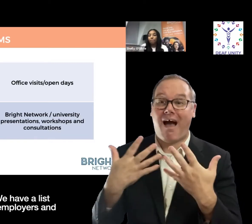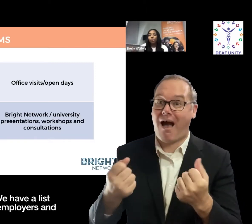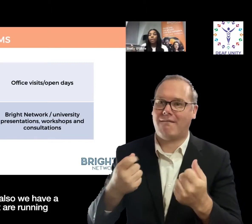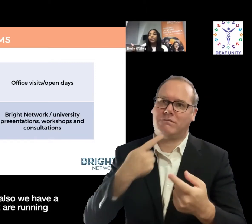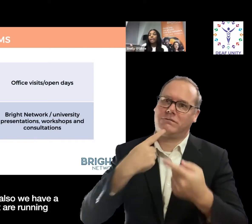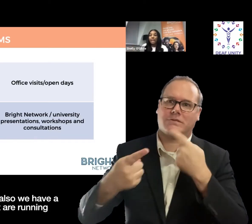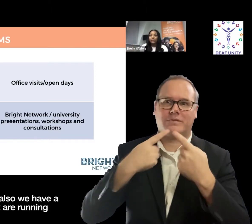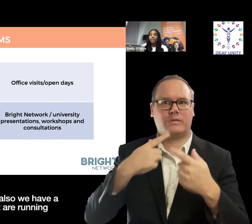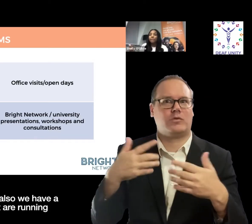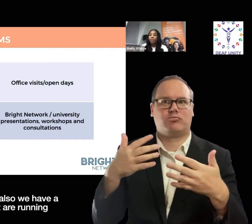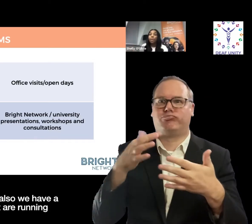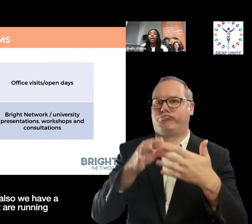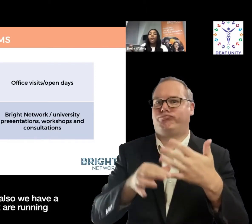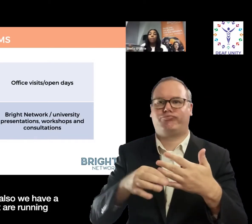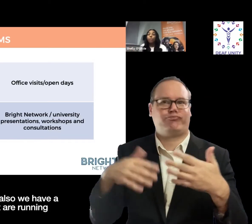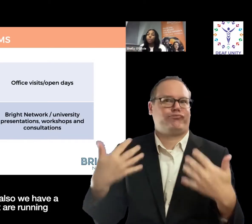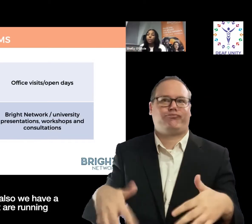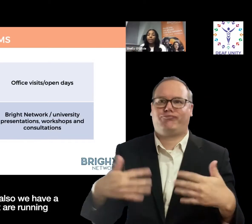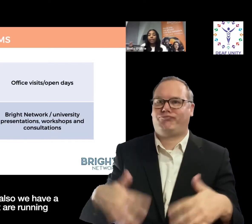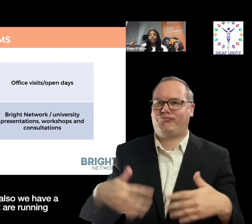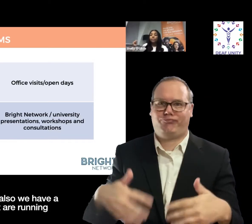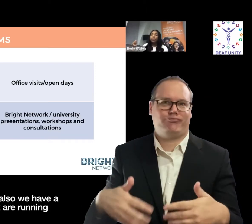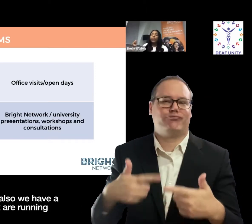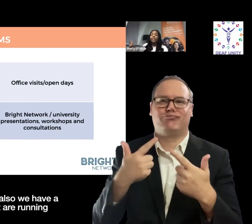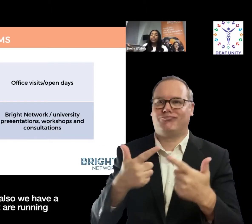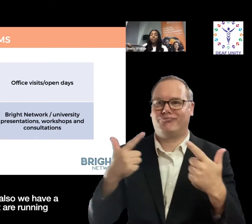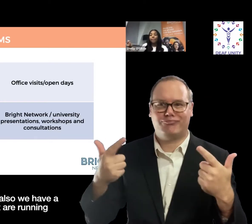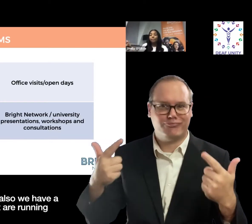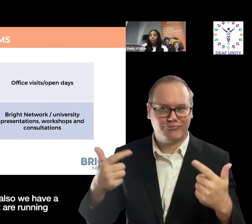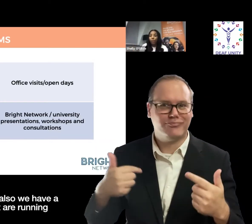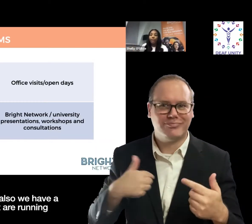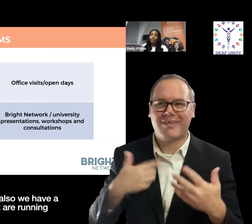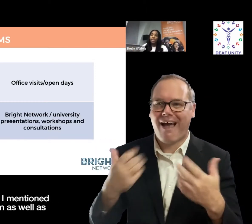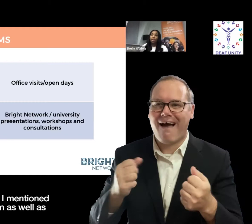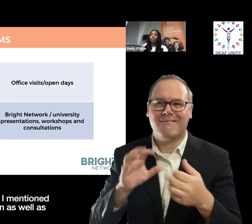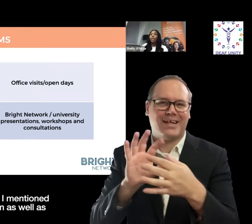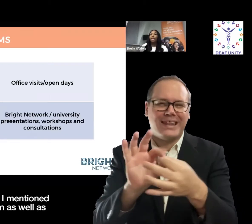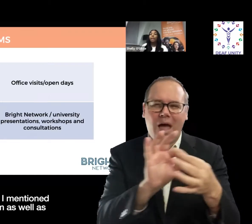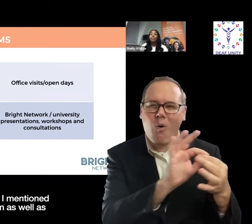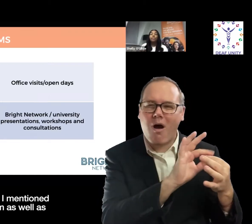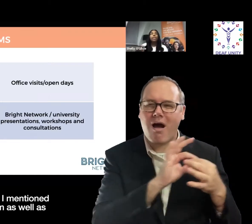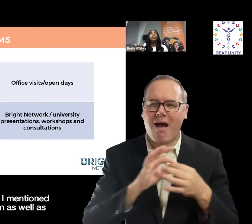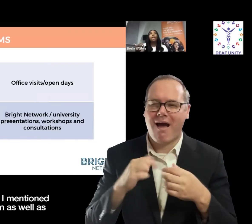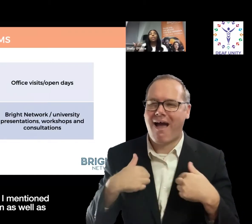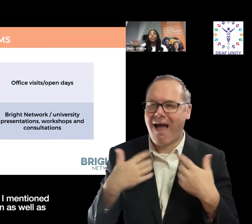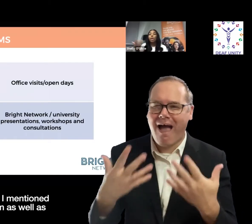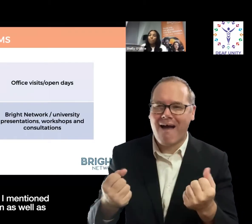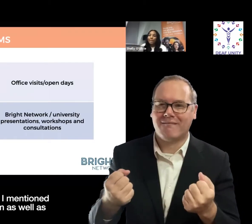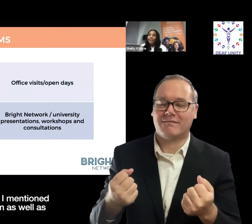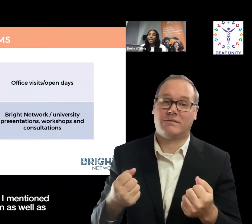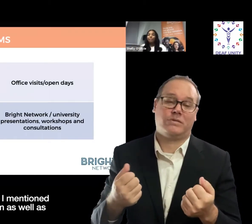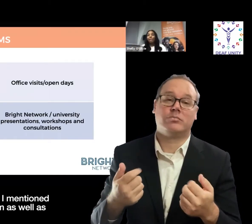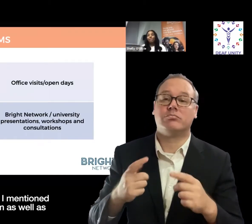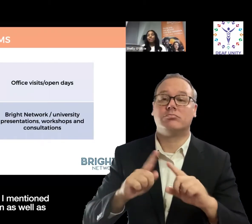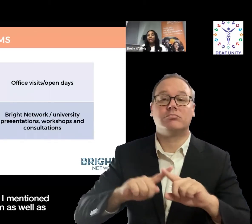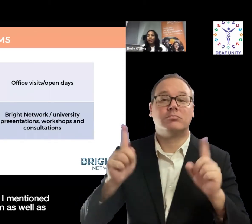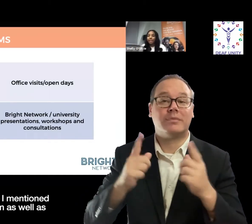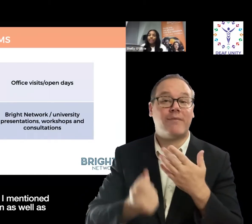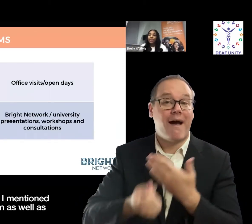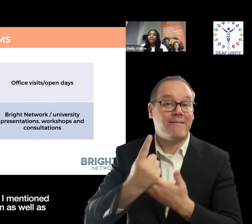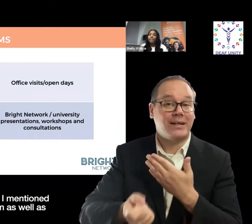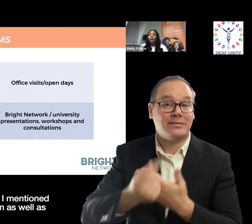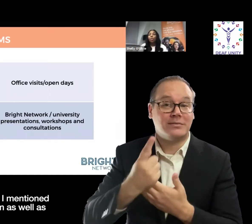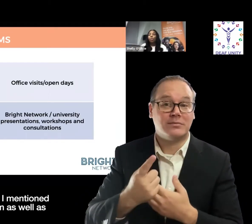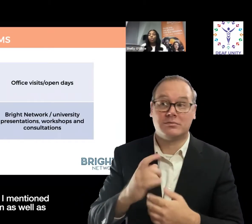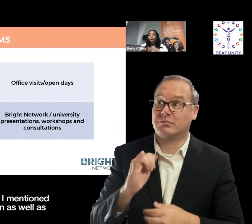can meet employers and connect with them and network, but also we have a list of employer events that are running. So things like those open days that I mentioned and